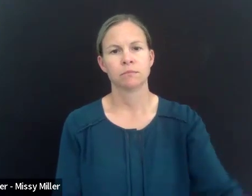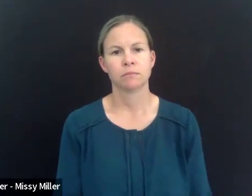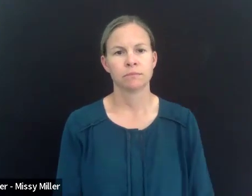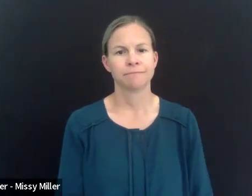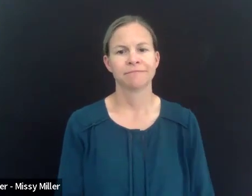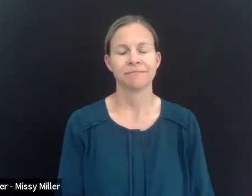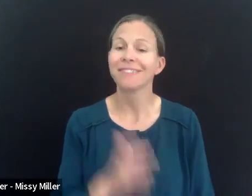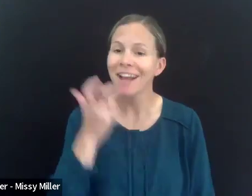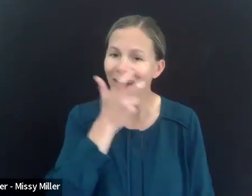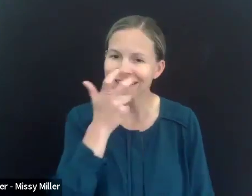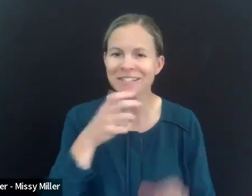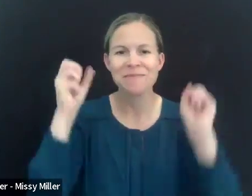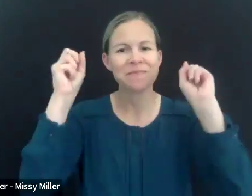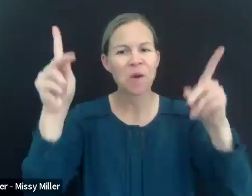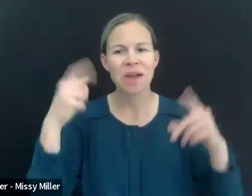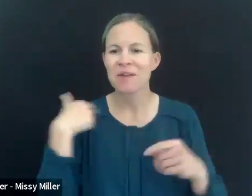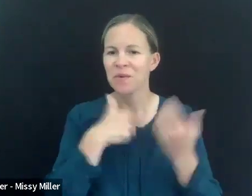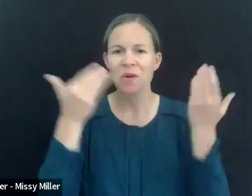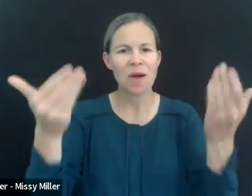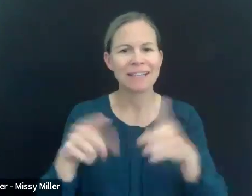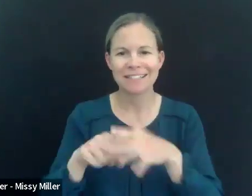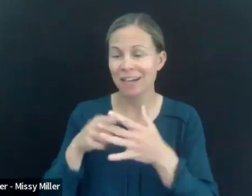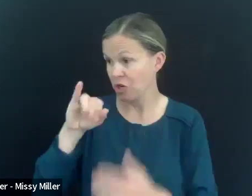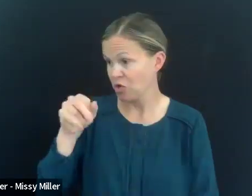Awesome. Well, I think we can go ahead and get started, Julie, when you're ready.